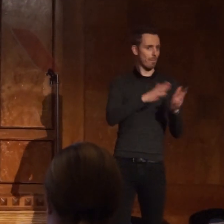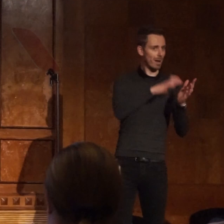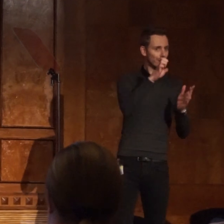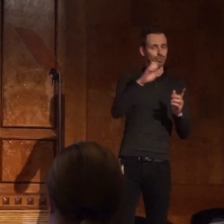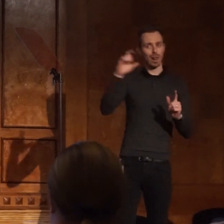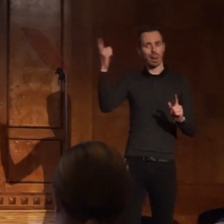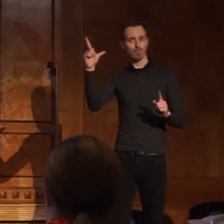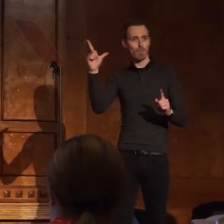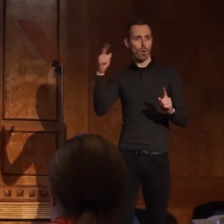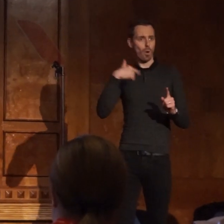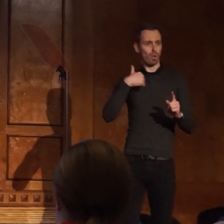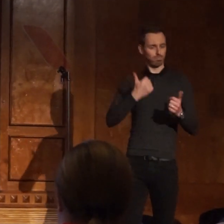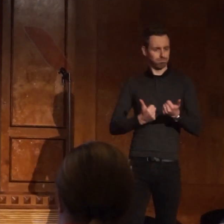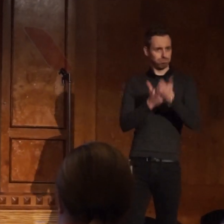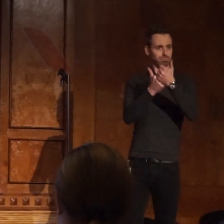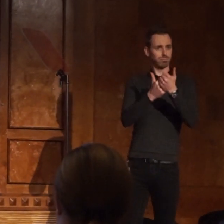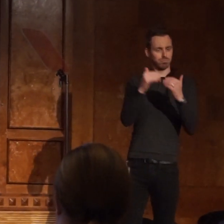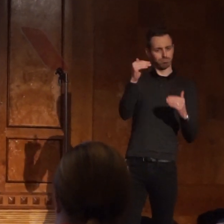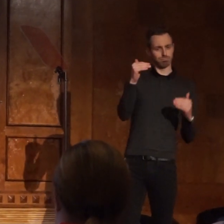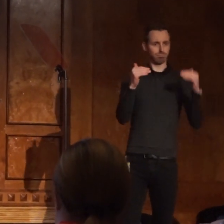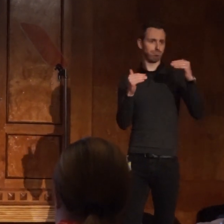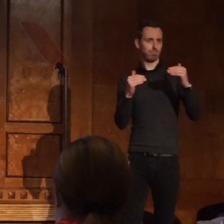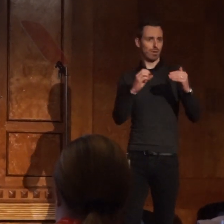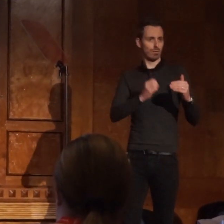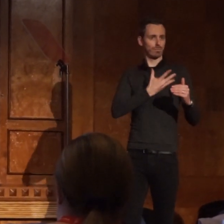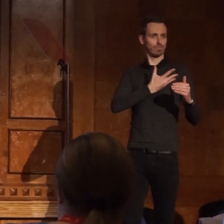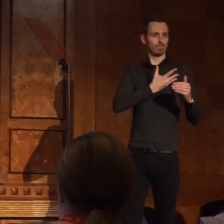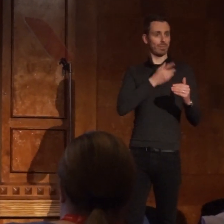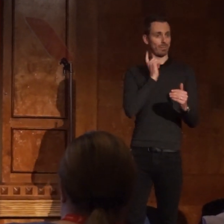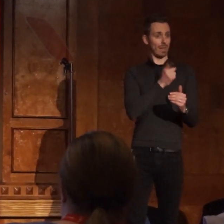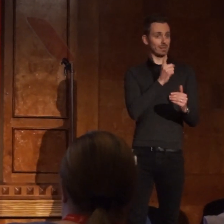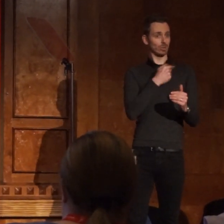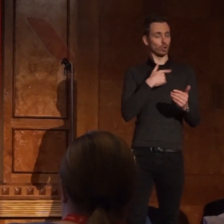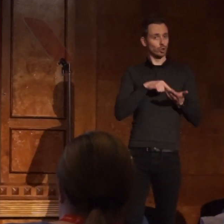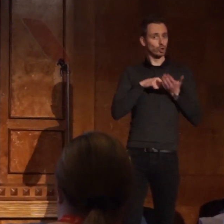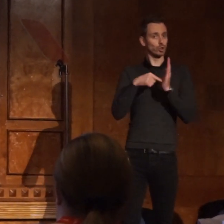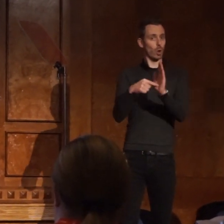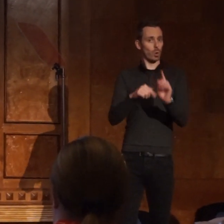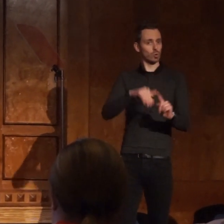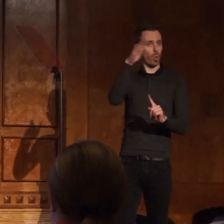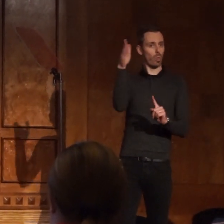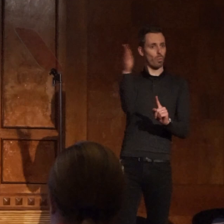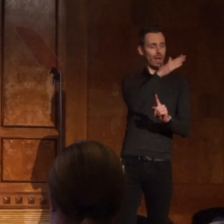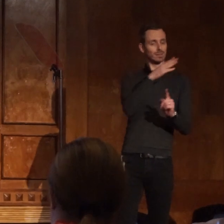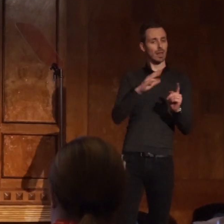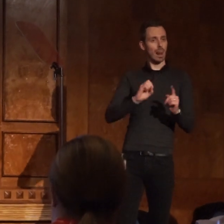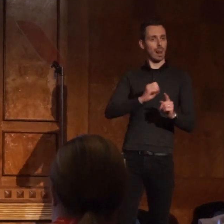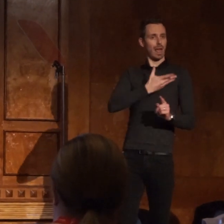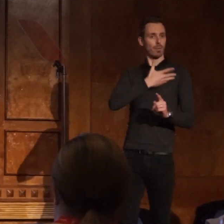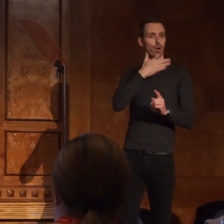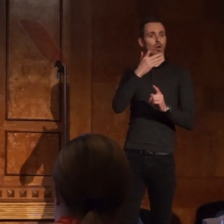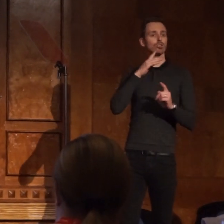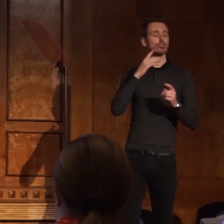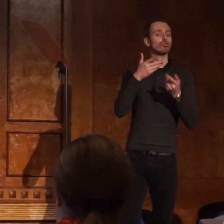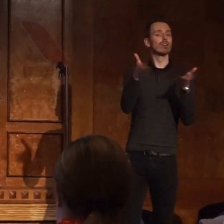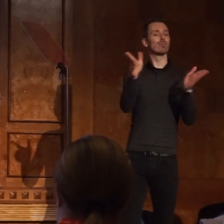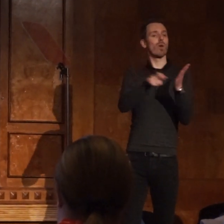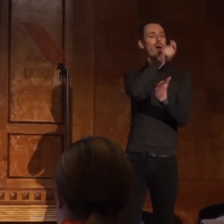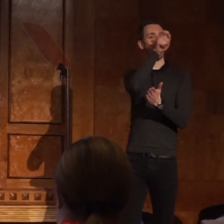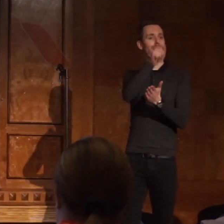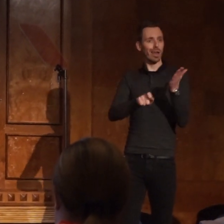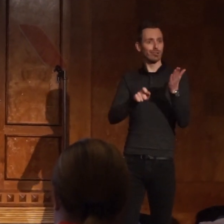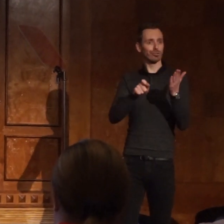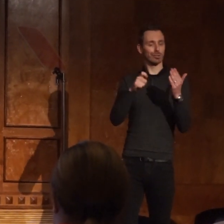party. They were a fantastic precursor of the gains we made here in the North West in the general election.